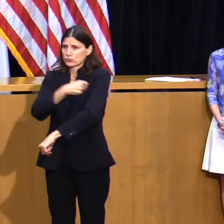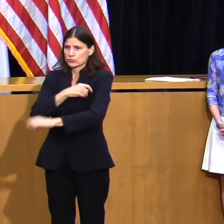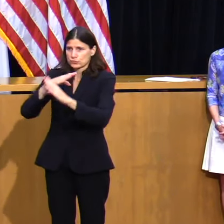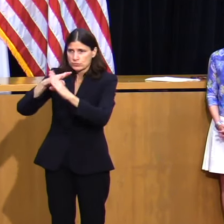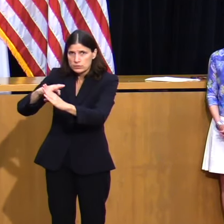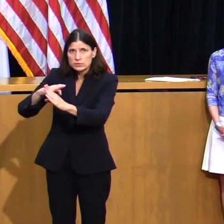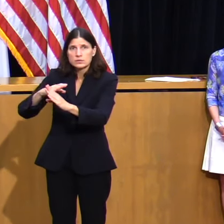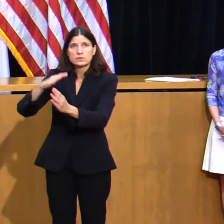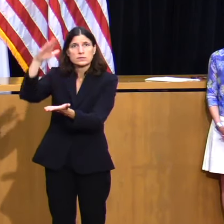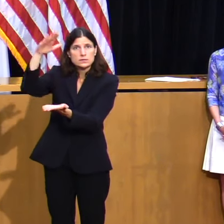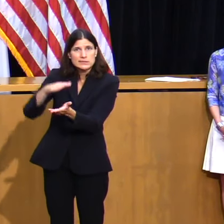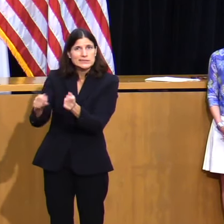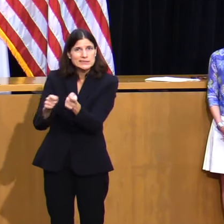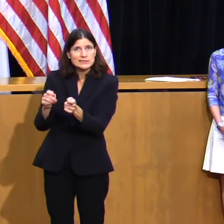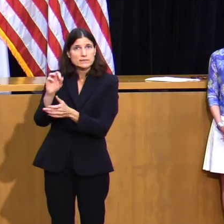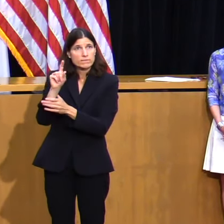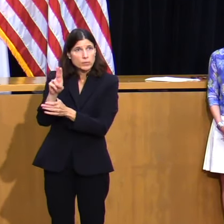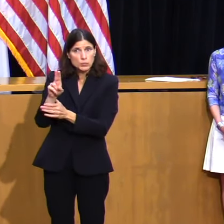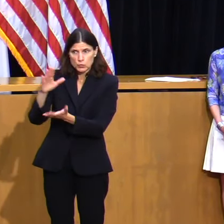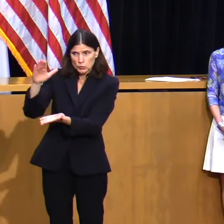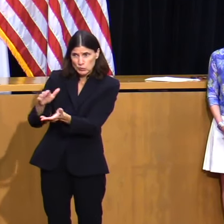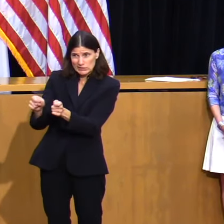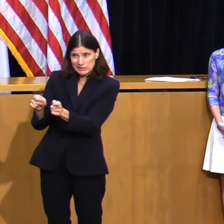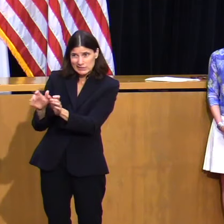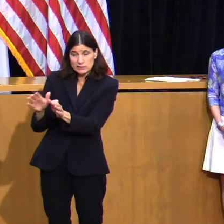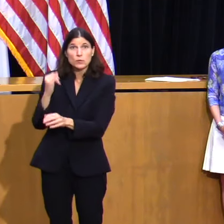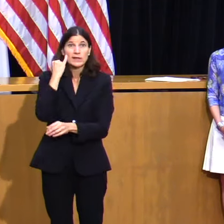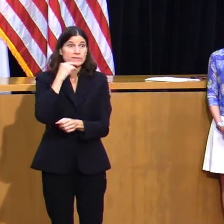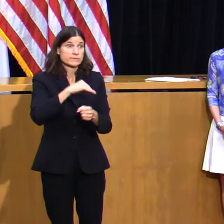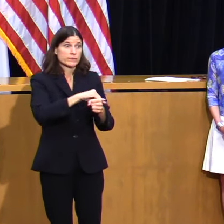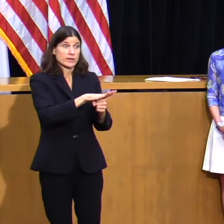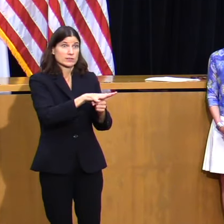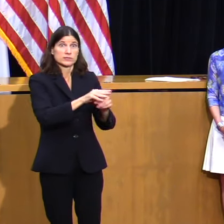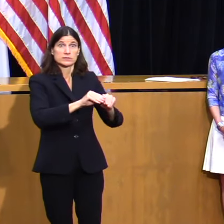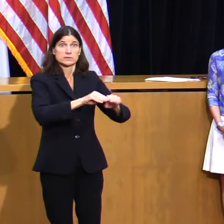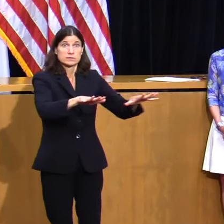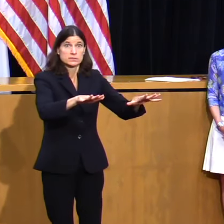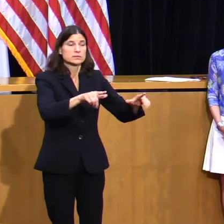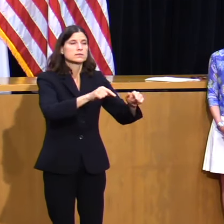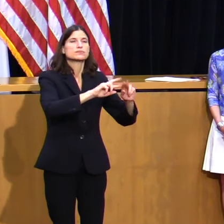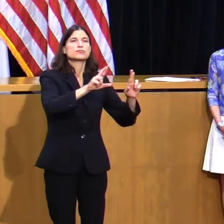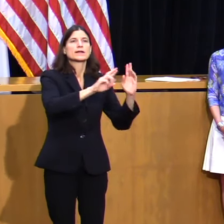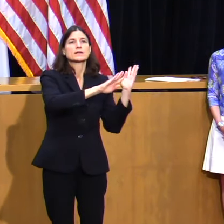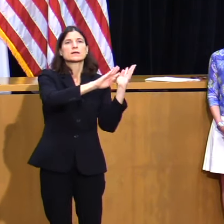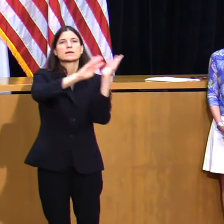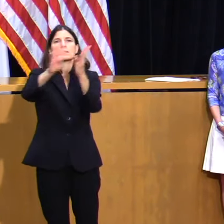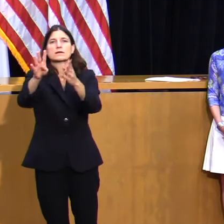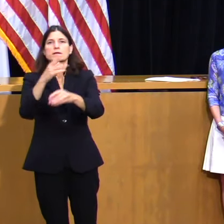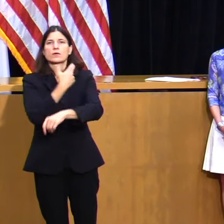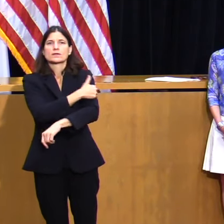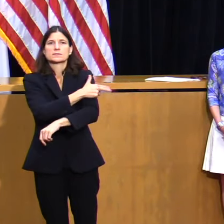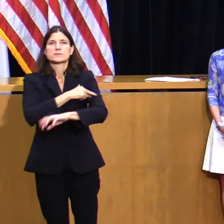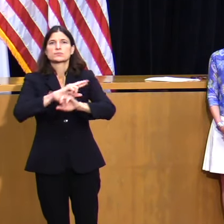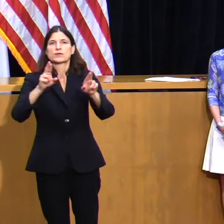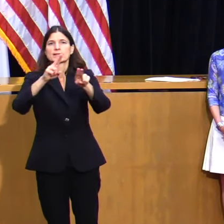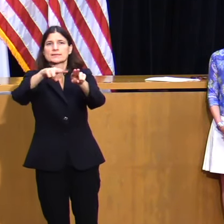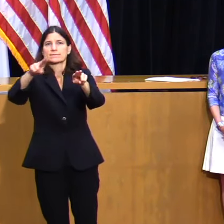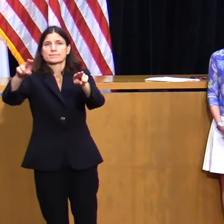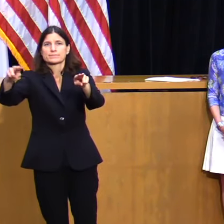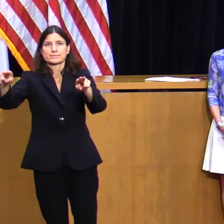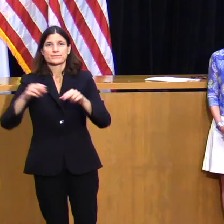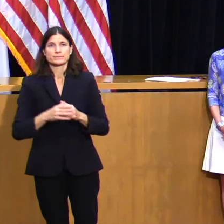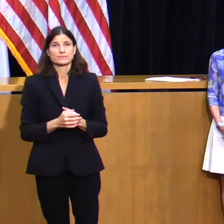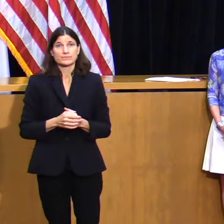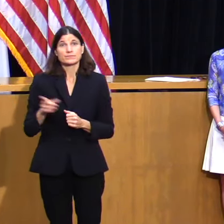an 81% get the vaccine rate for students here in Massachusetts, K through 12.